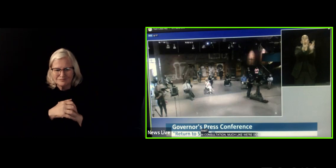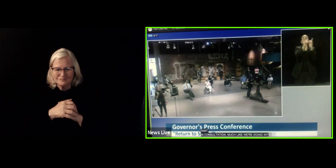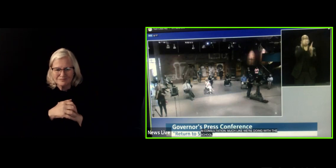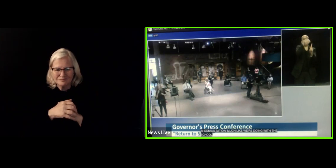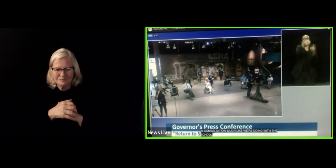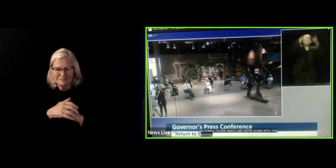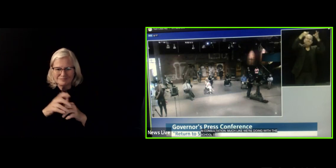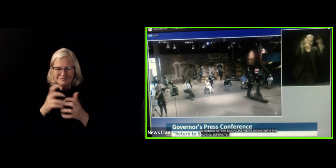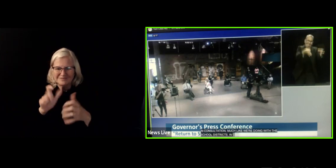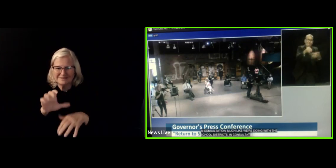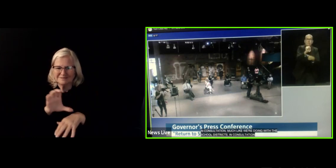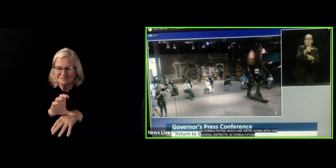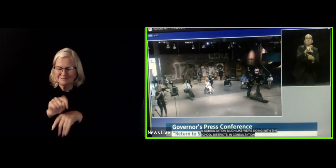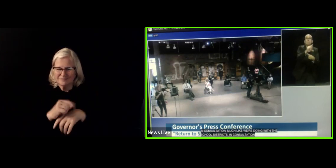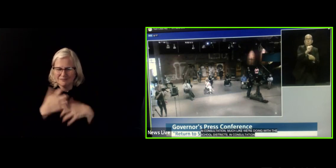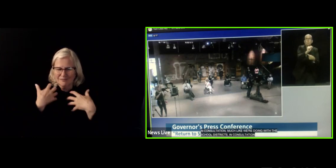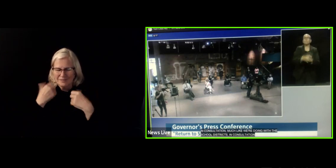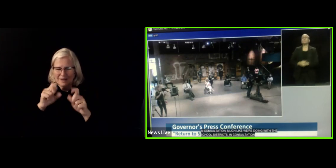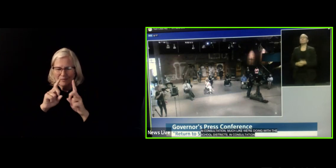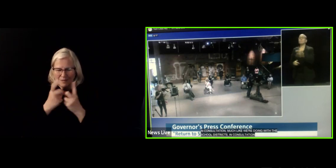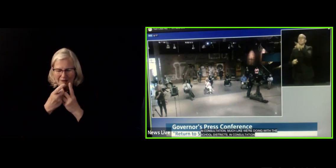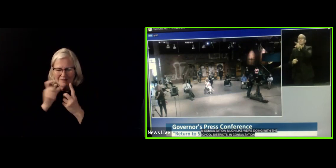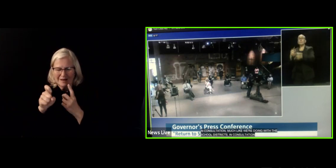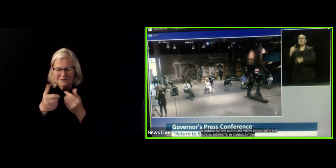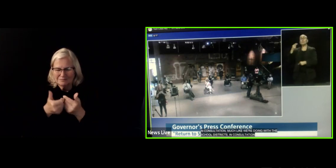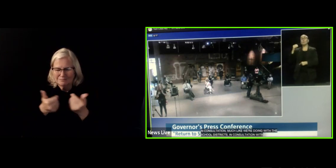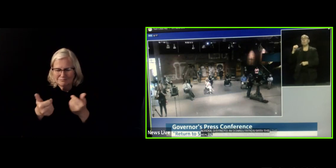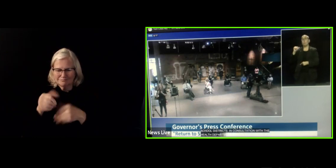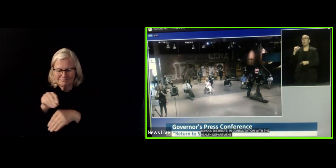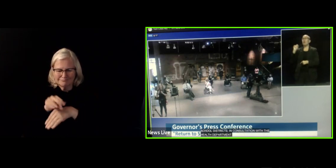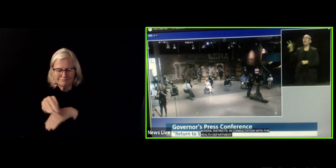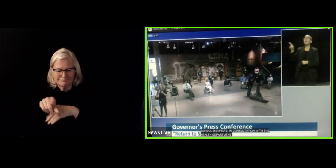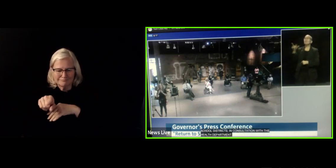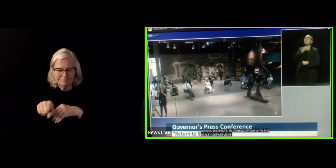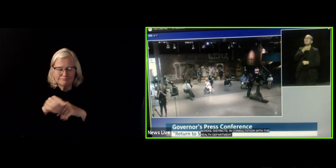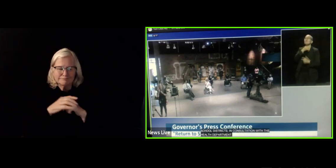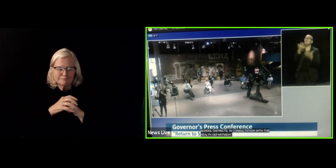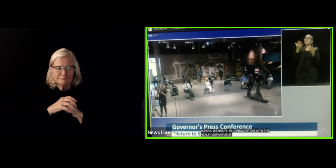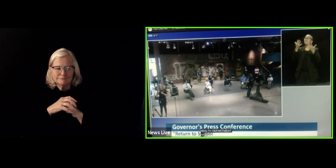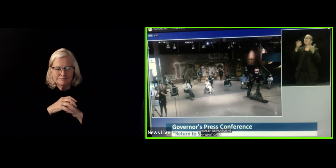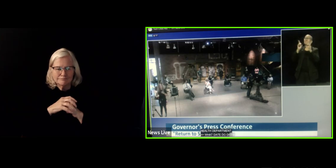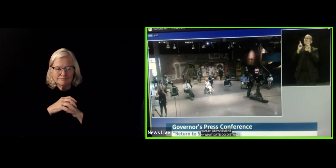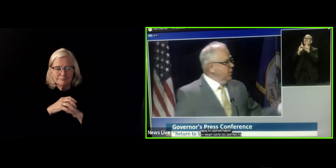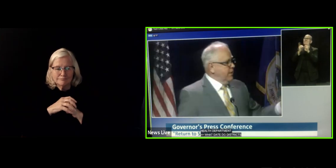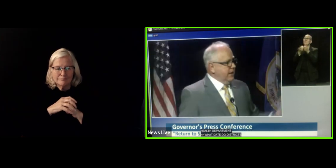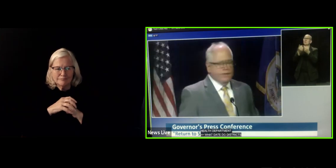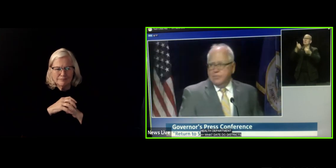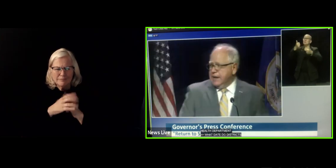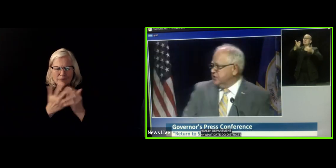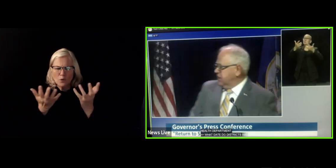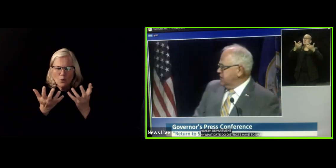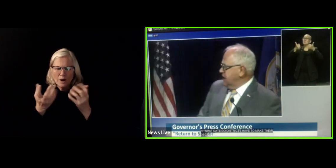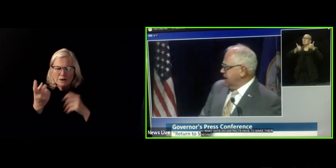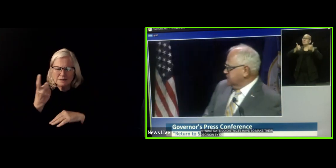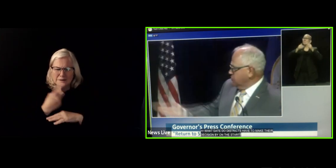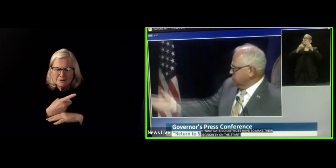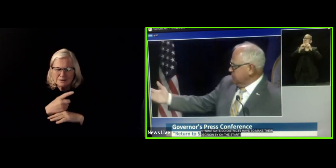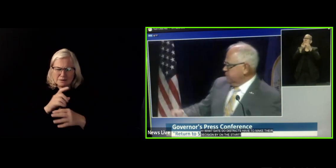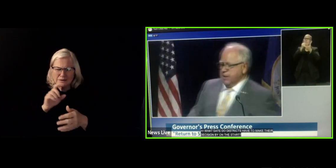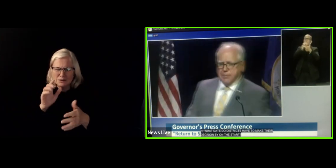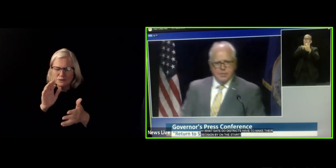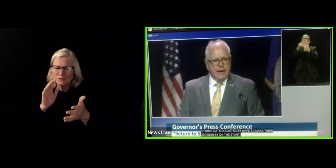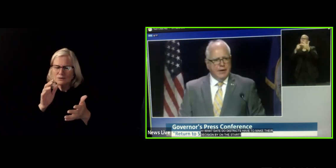here. What date do districts have to make their decision by on the start? This would be one I might leave to my education experts.